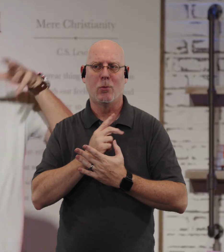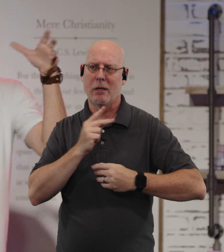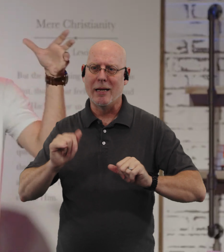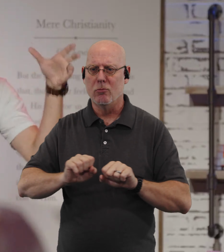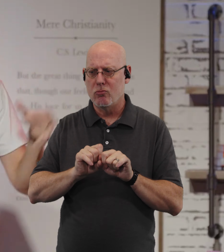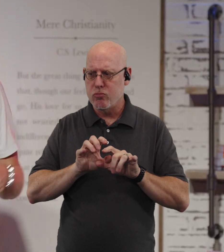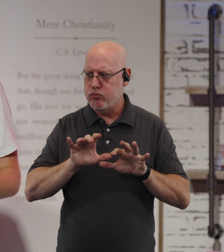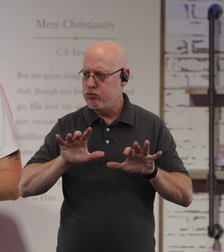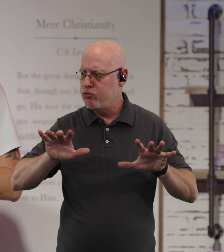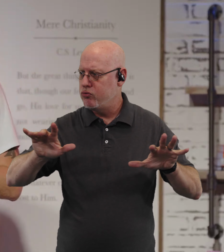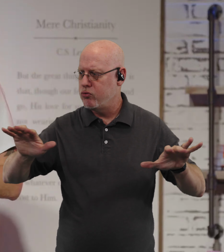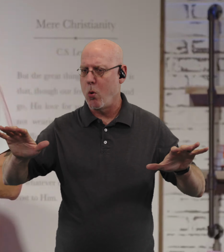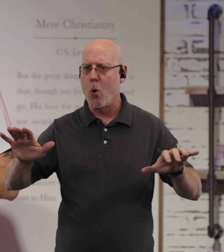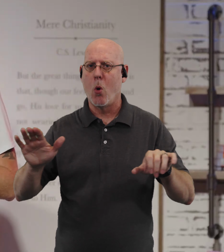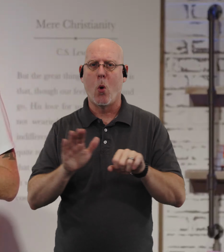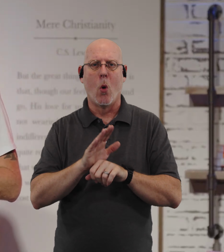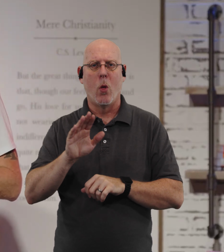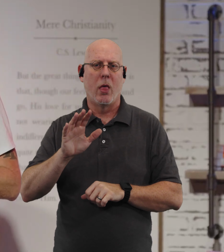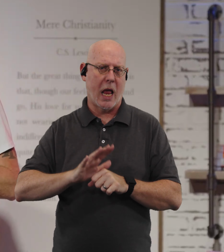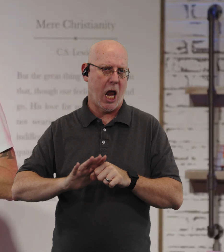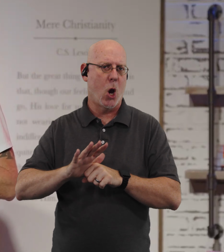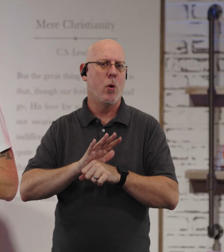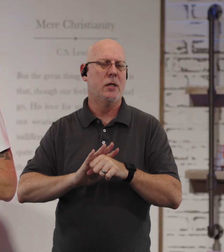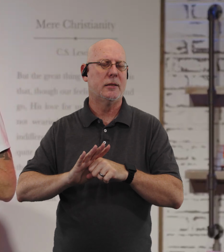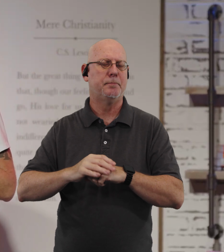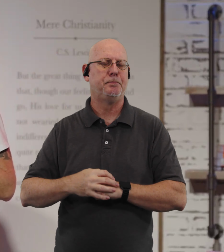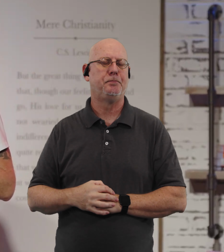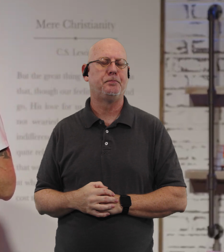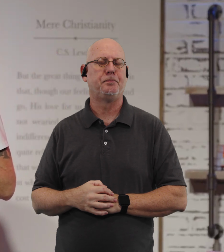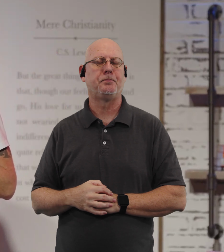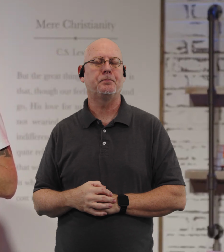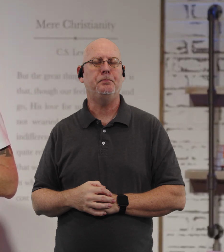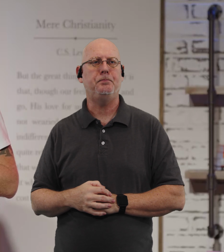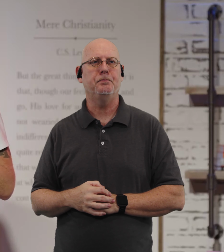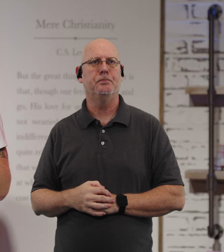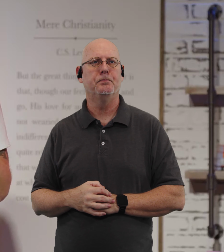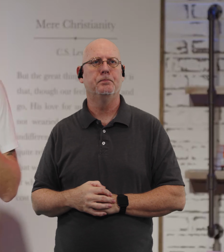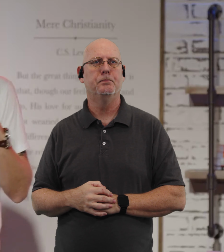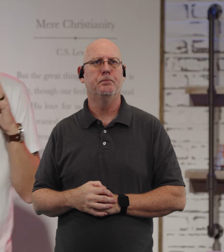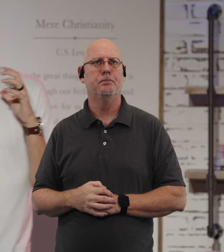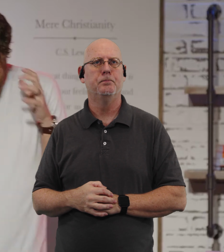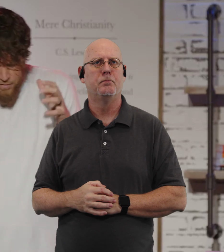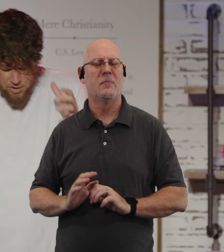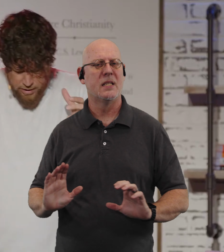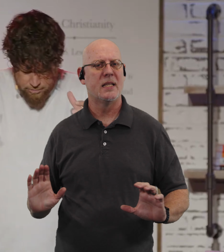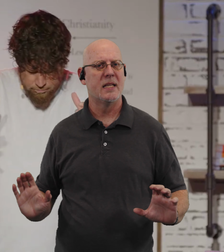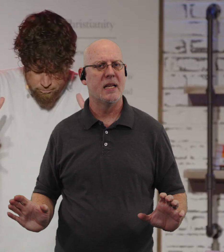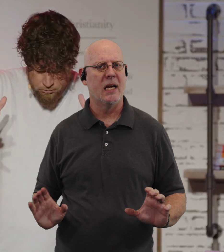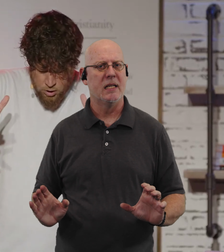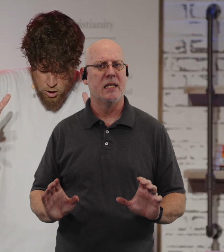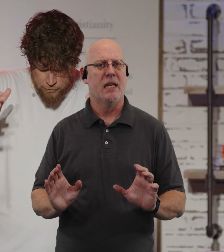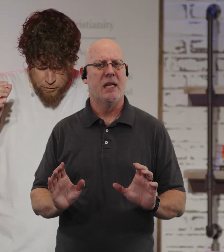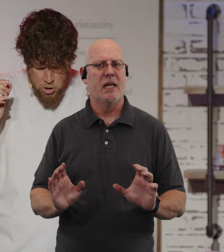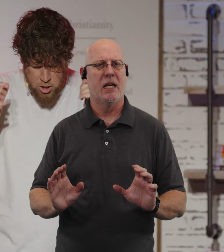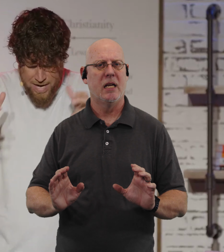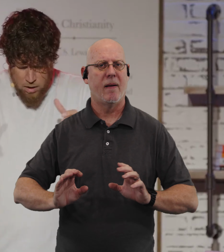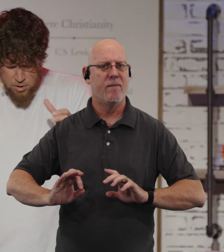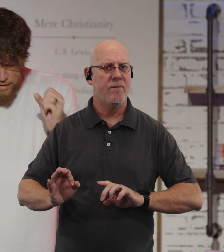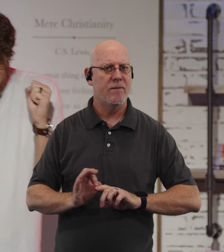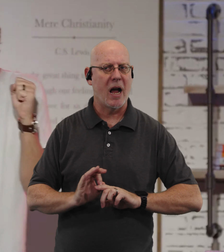that's spreading across the Mediterranean world. The activity